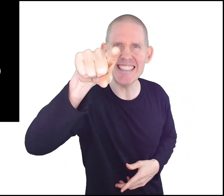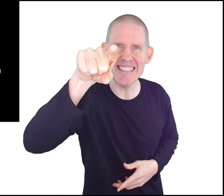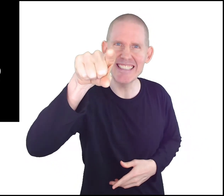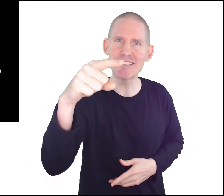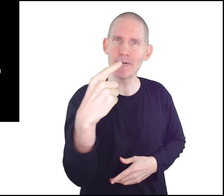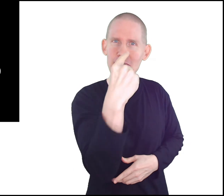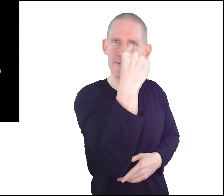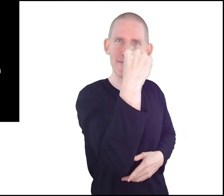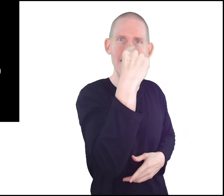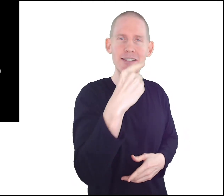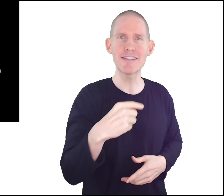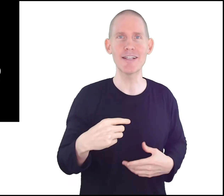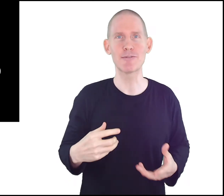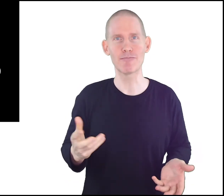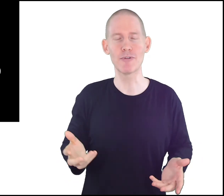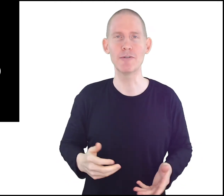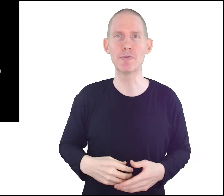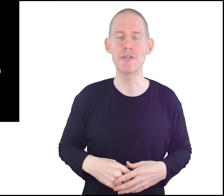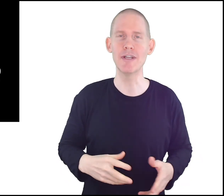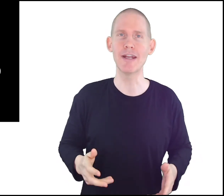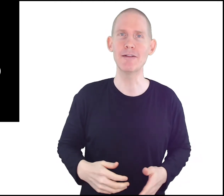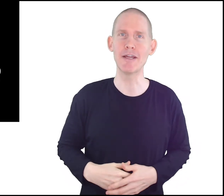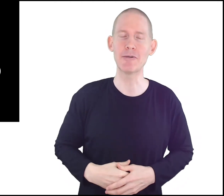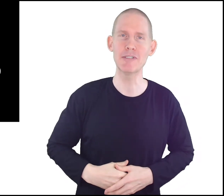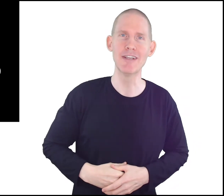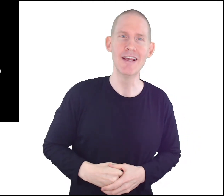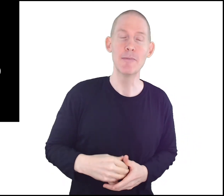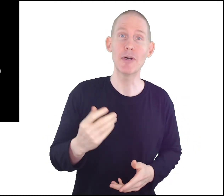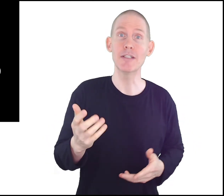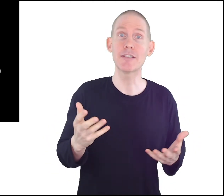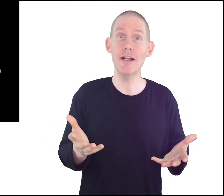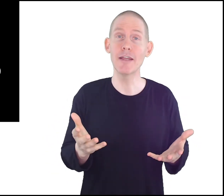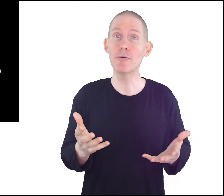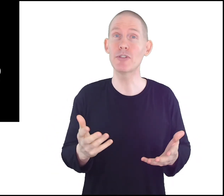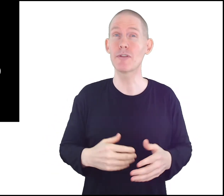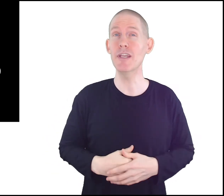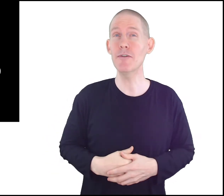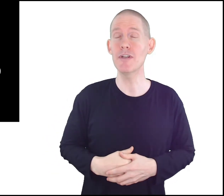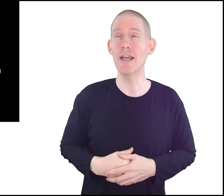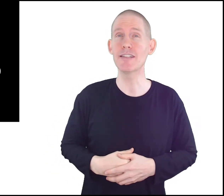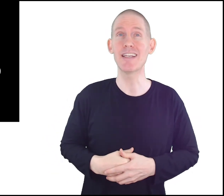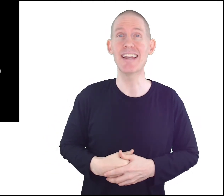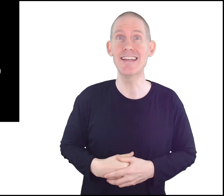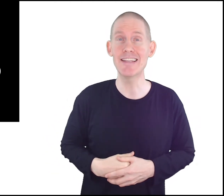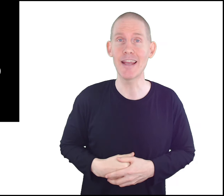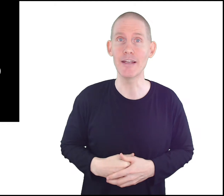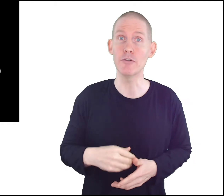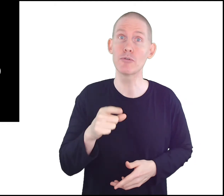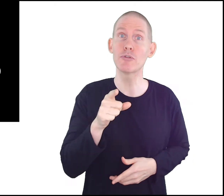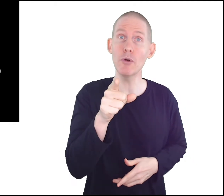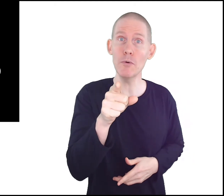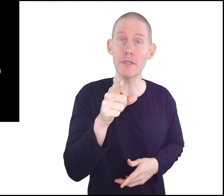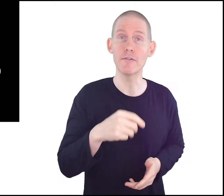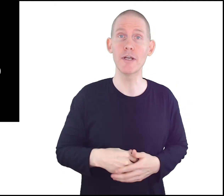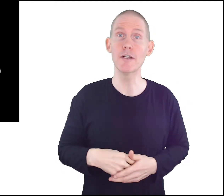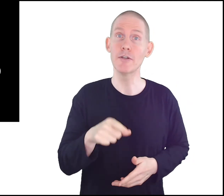in someone's face, that's pretty rude in any language. But in sign language, just think of it as indicating, you're showing, right?